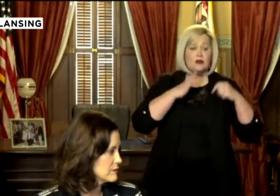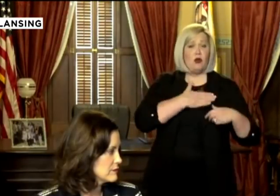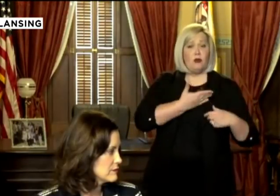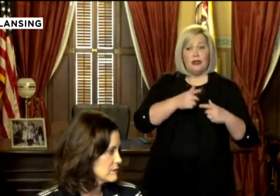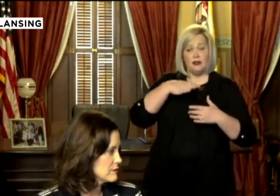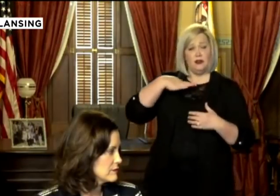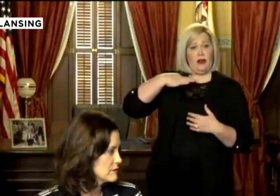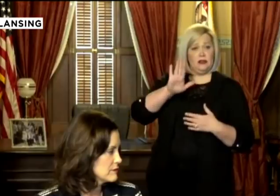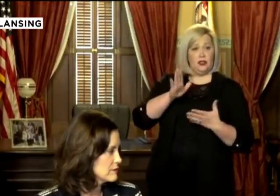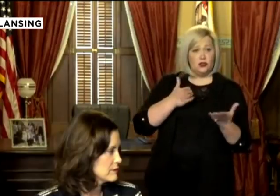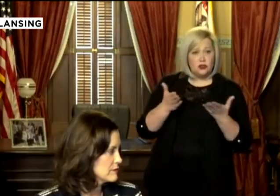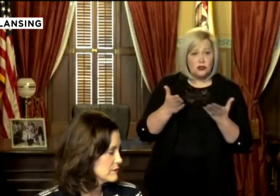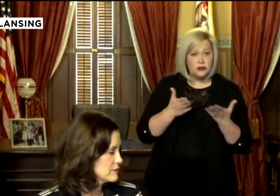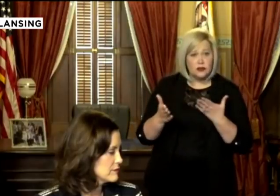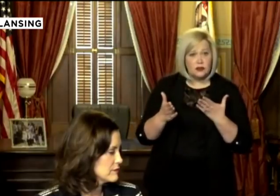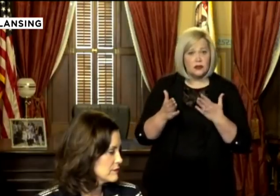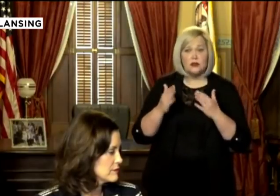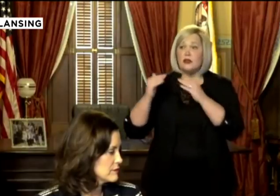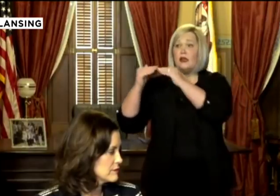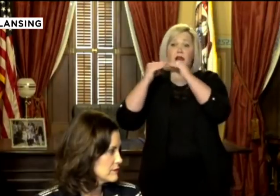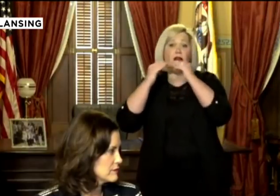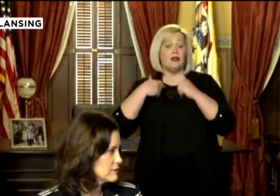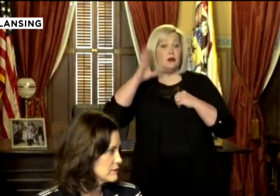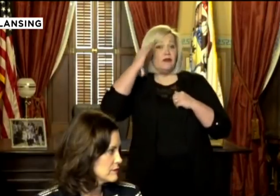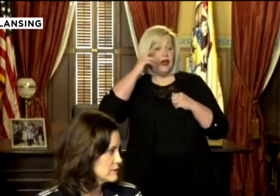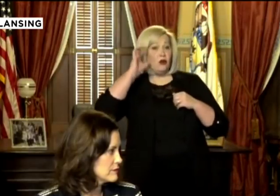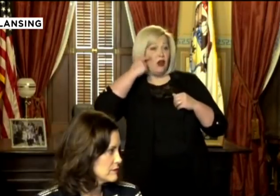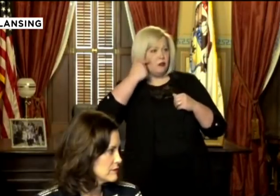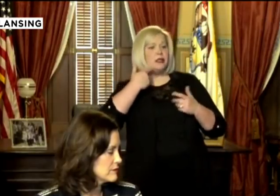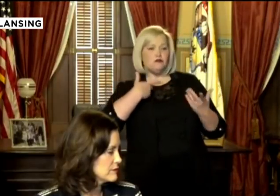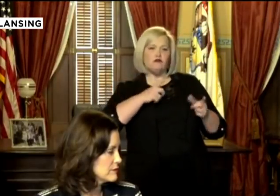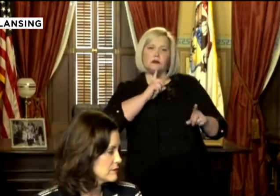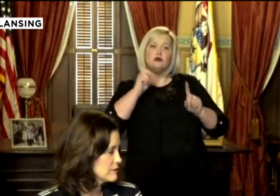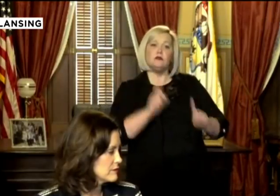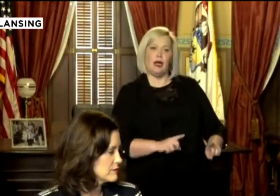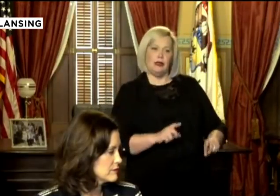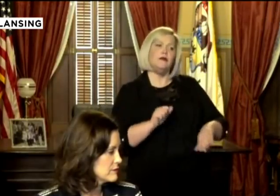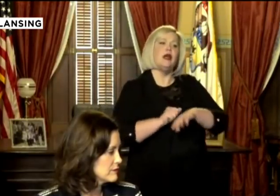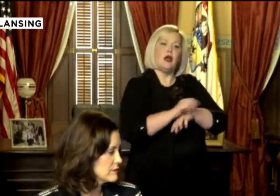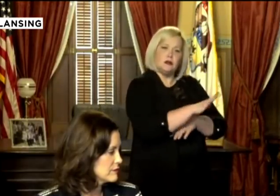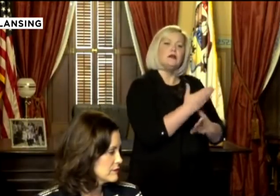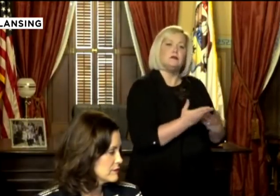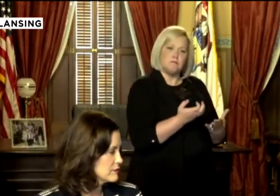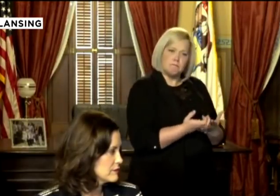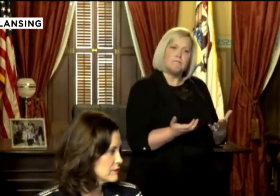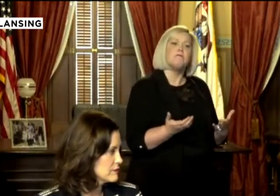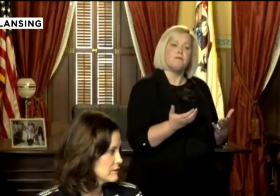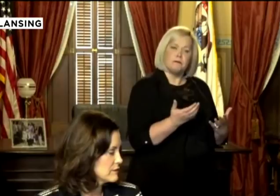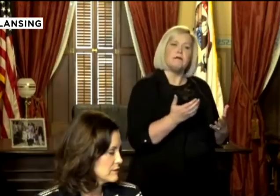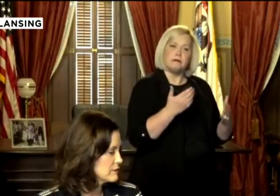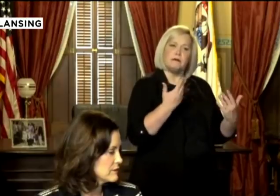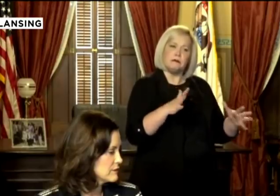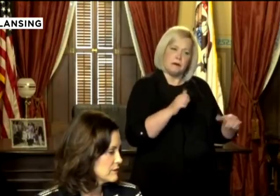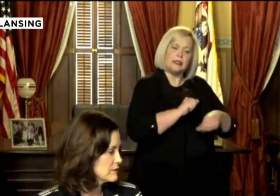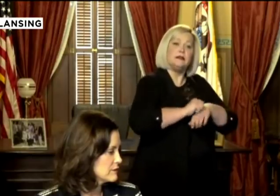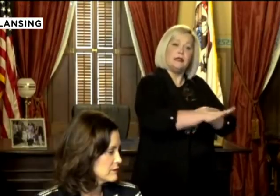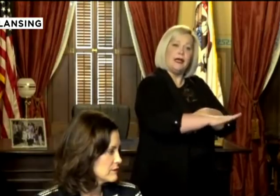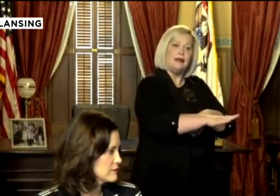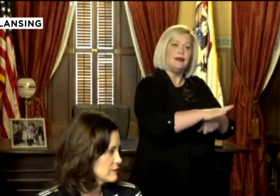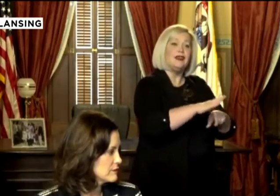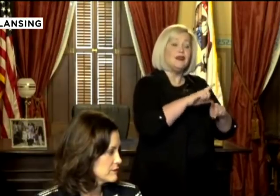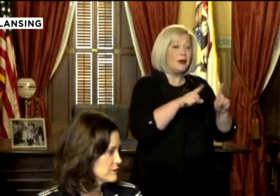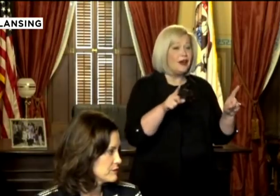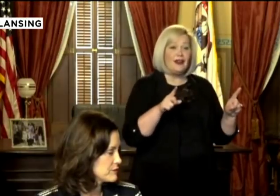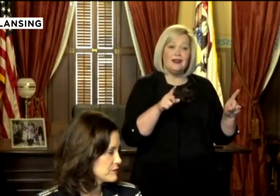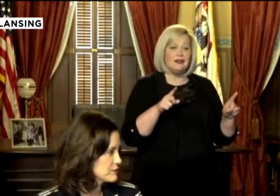services. Our colleagues in the federal government have been listening, and they've sent us some supplies, although we know it will not be